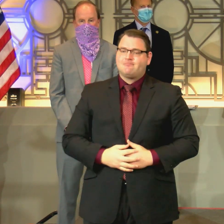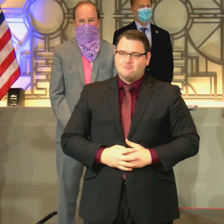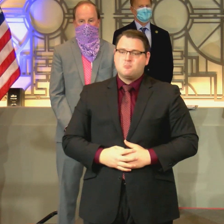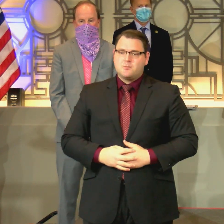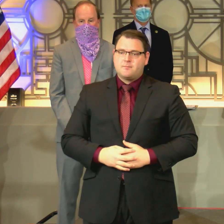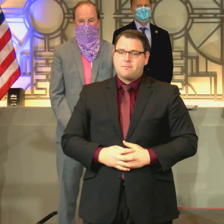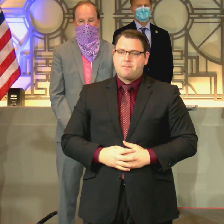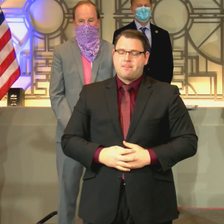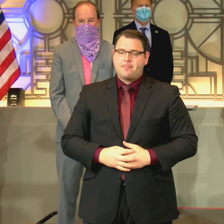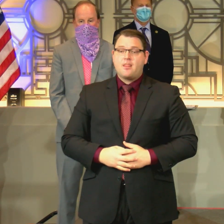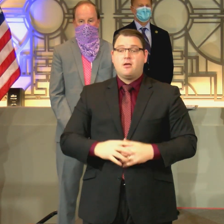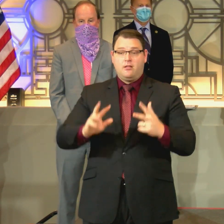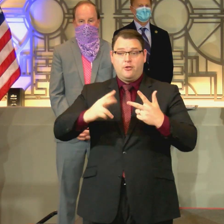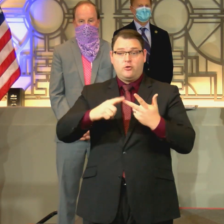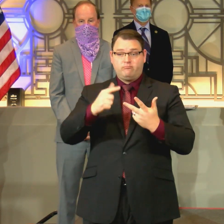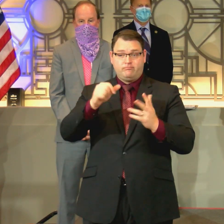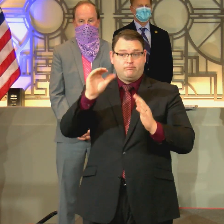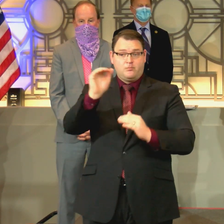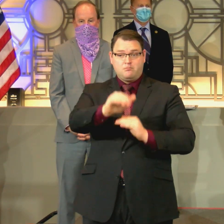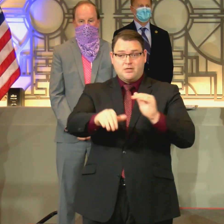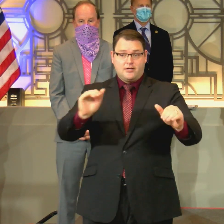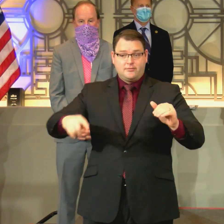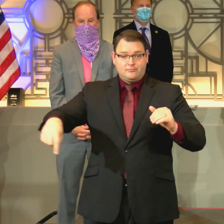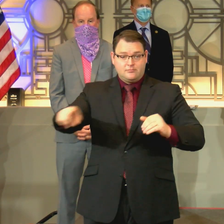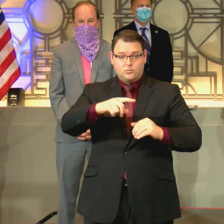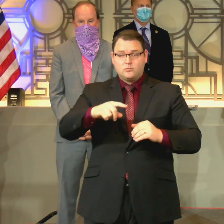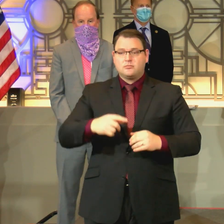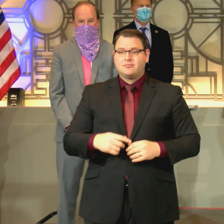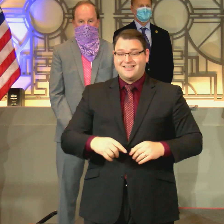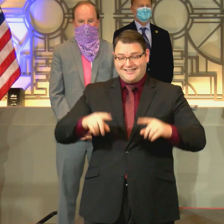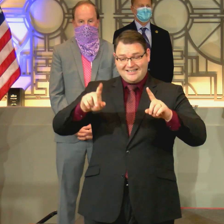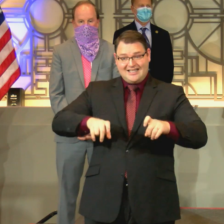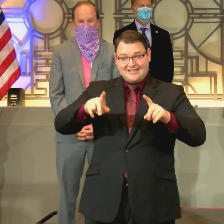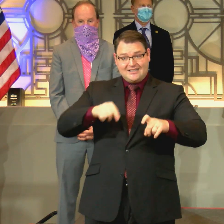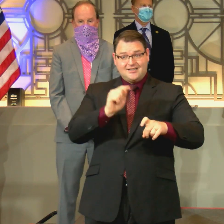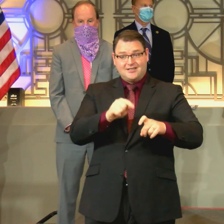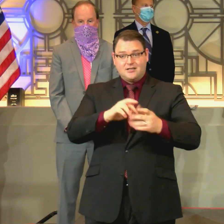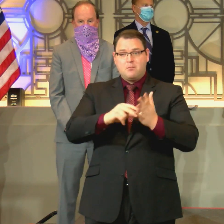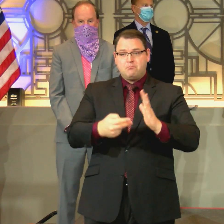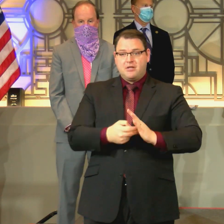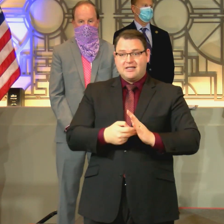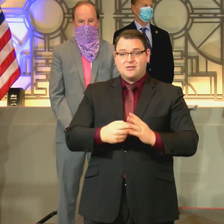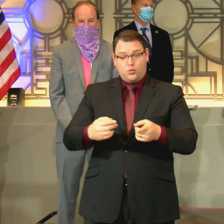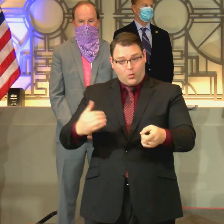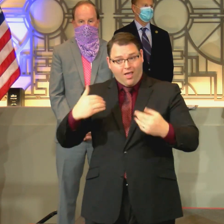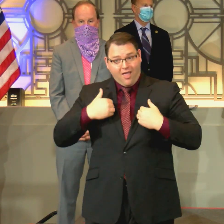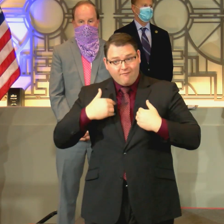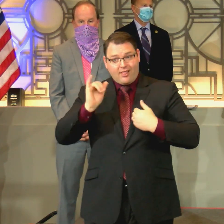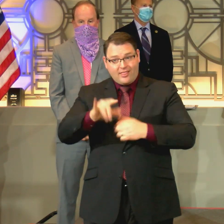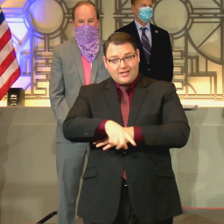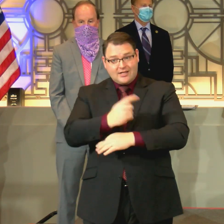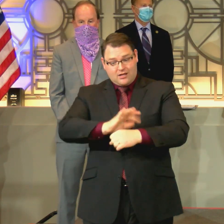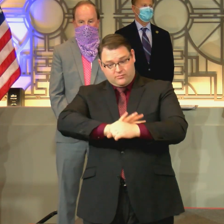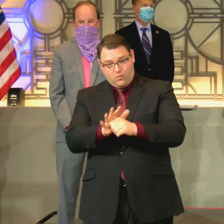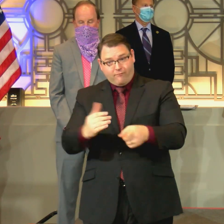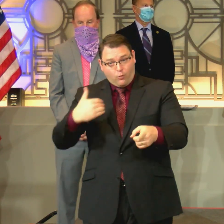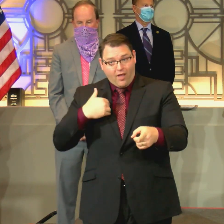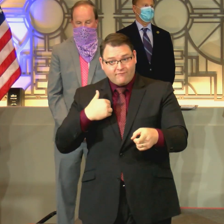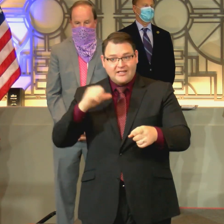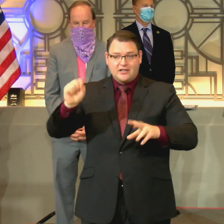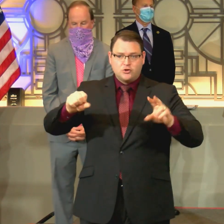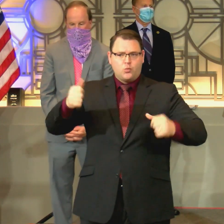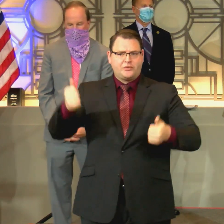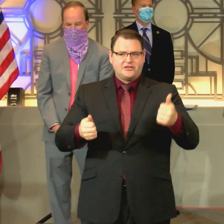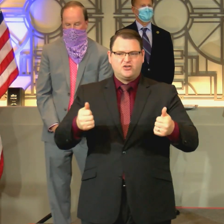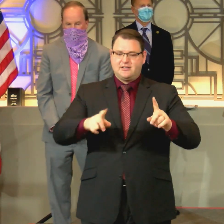third thing I wanted to remind folks is that with testing, it is a test to see if you happen to be infected on that day. I continue,